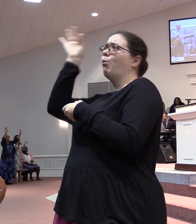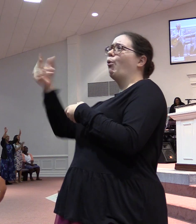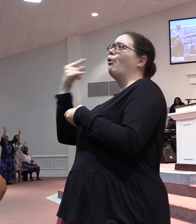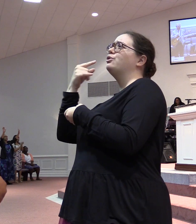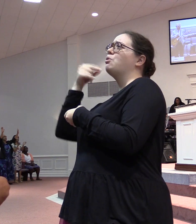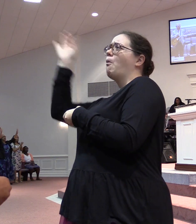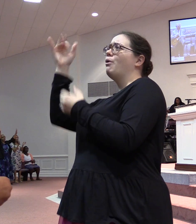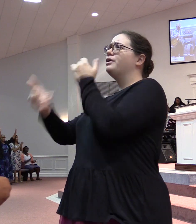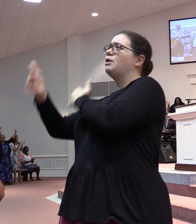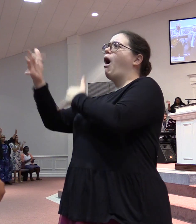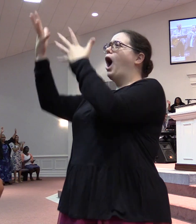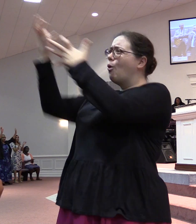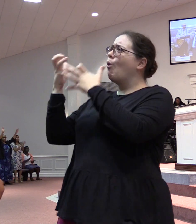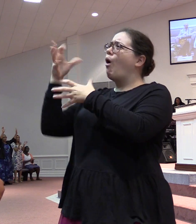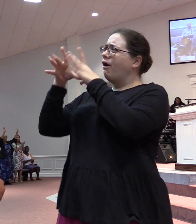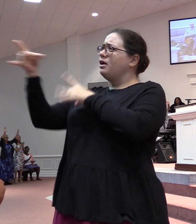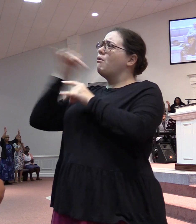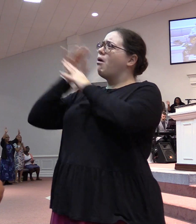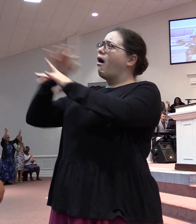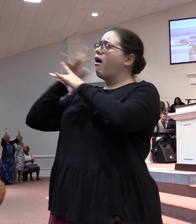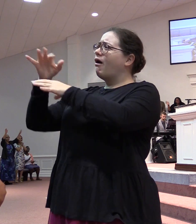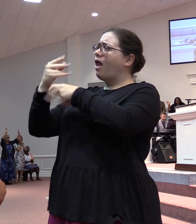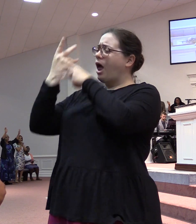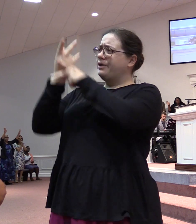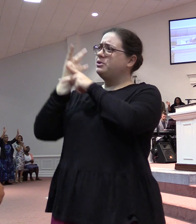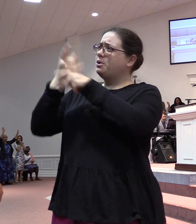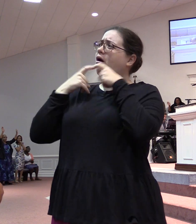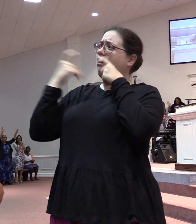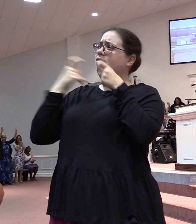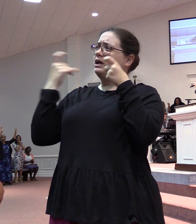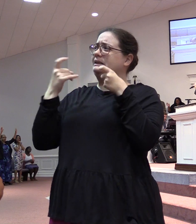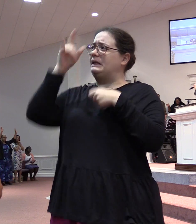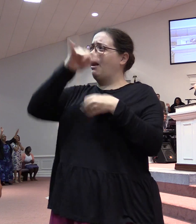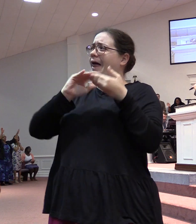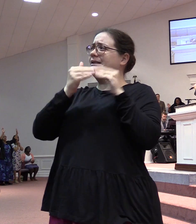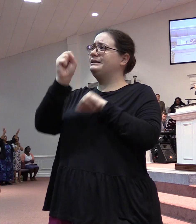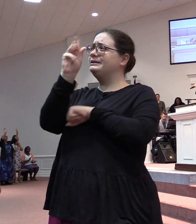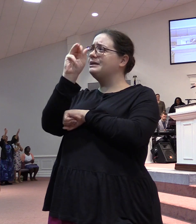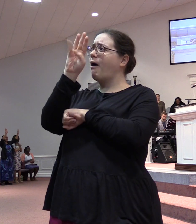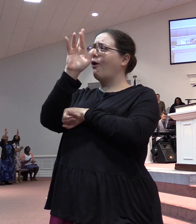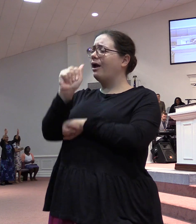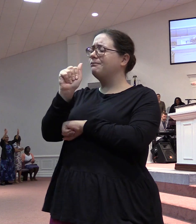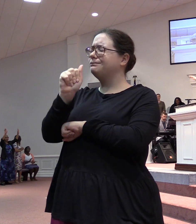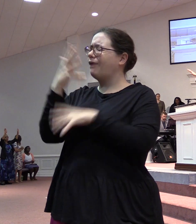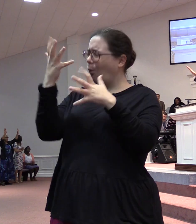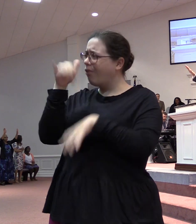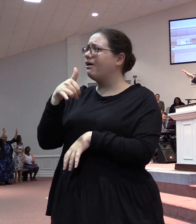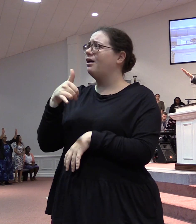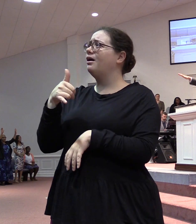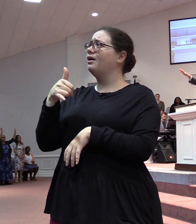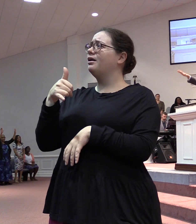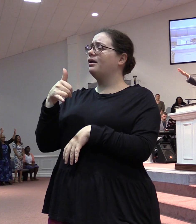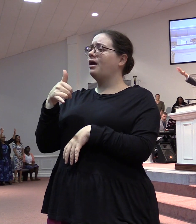preach about, which is a spirit that took care of the sin and stronghold of Samaria. And when they laid